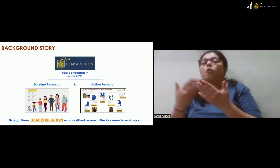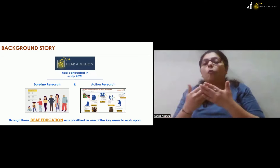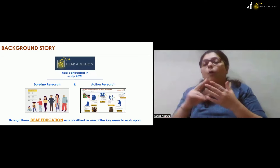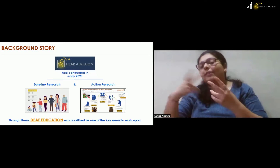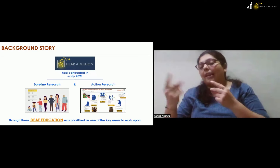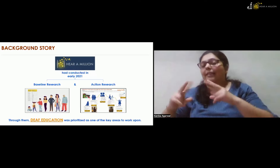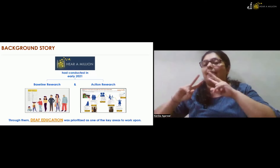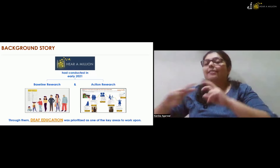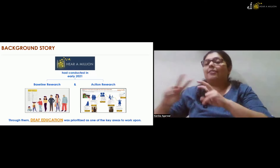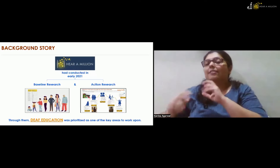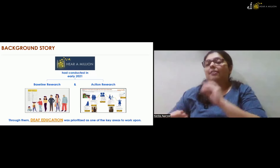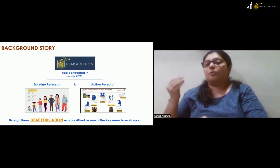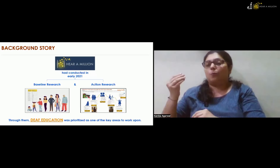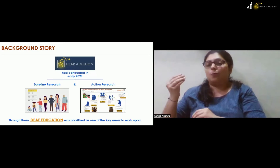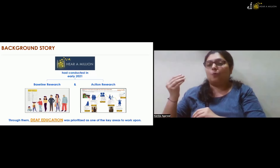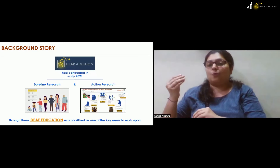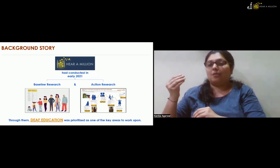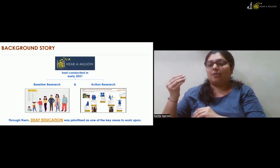projects. And,